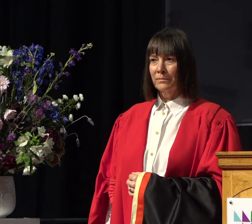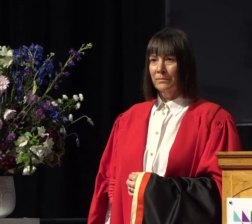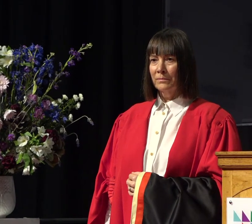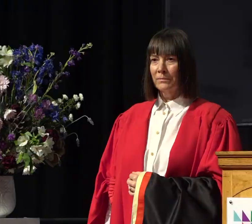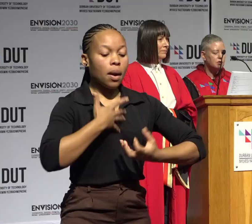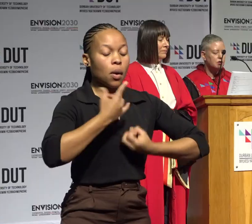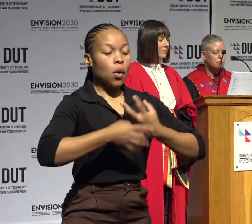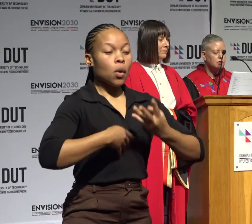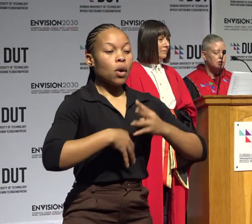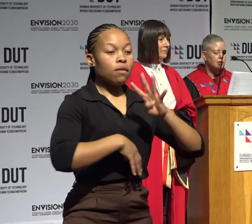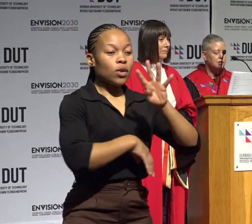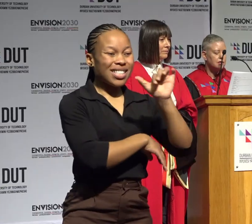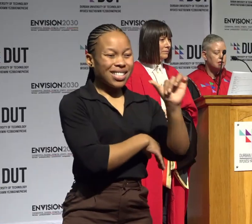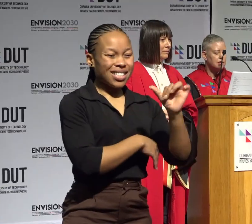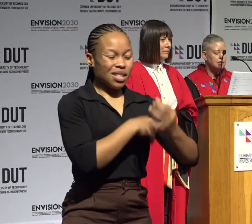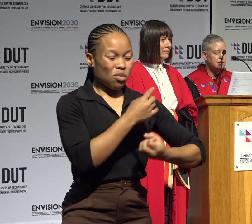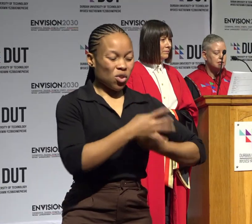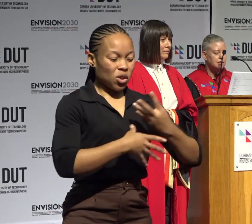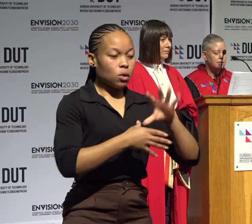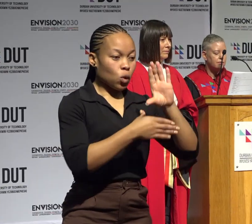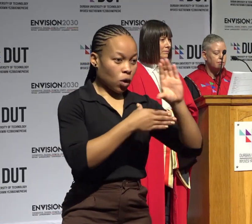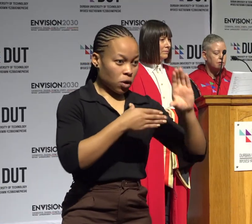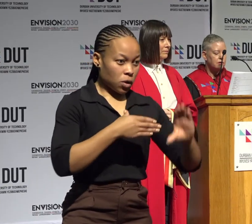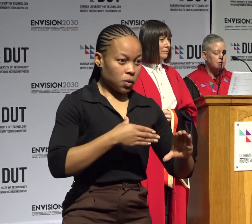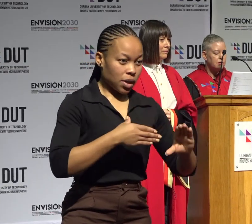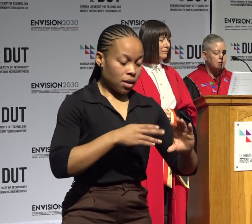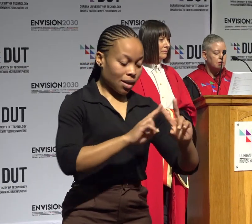46 poems, which concluded the thesis.